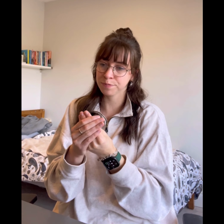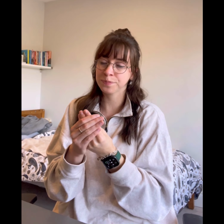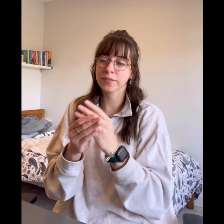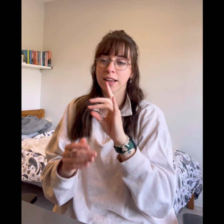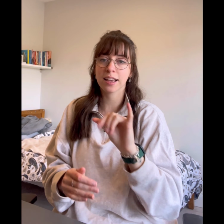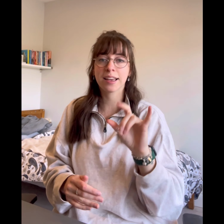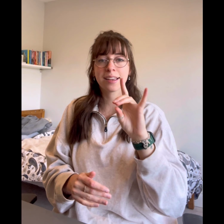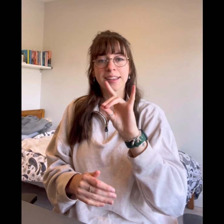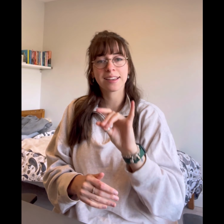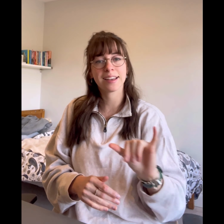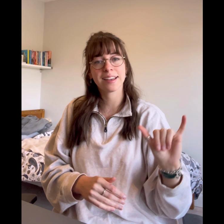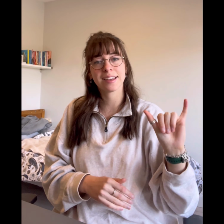together.